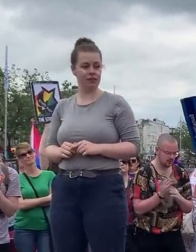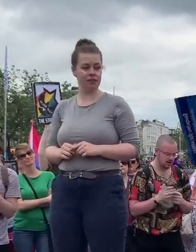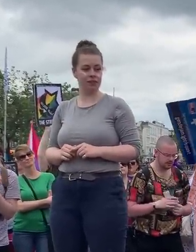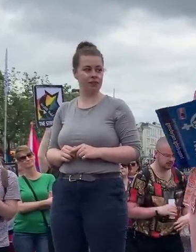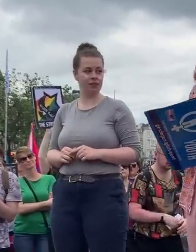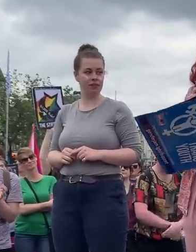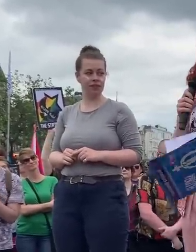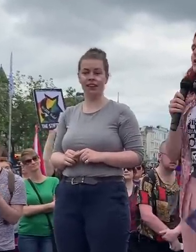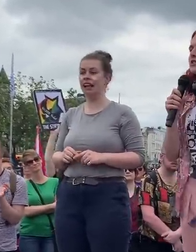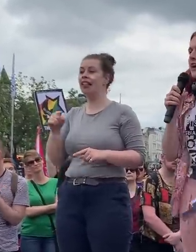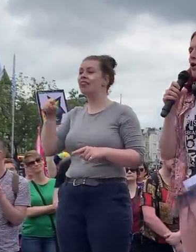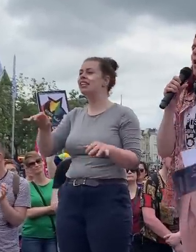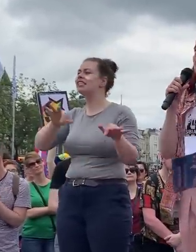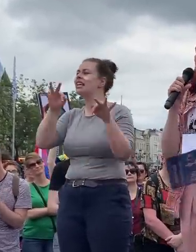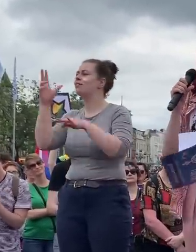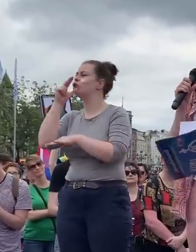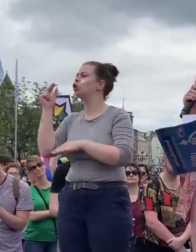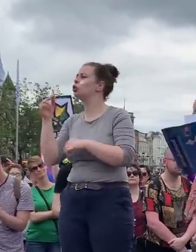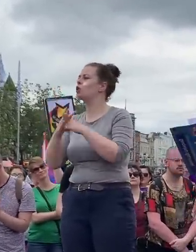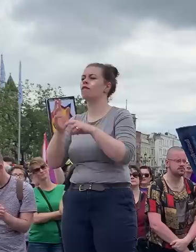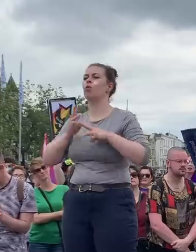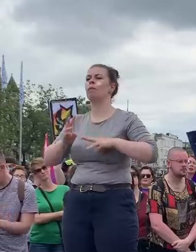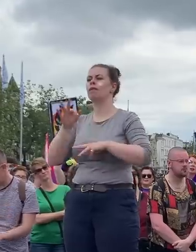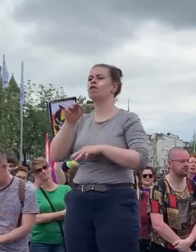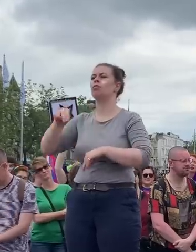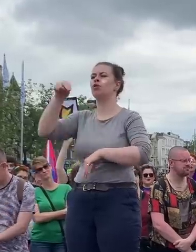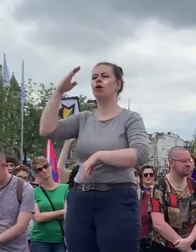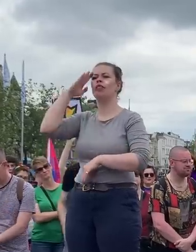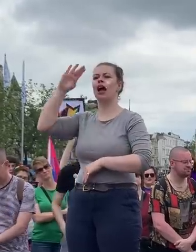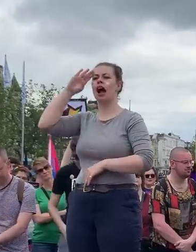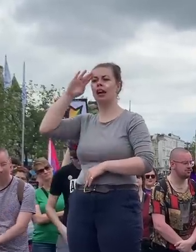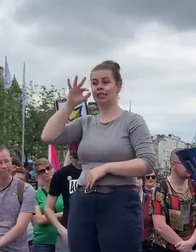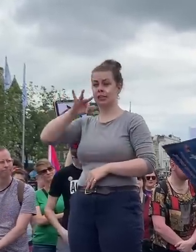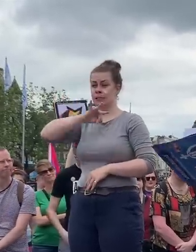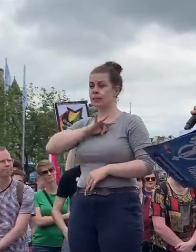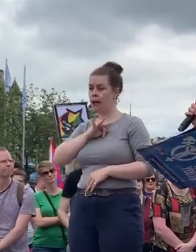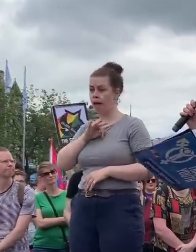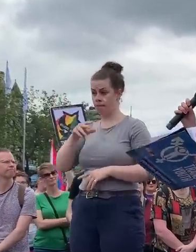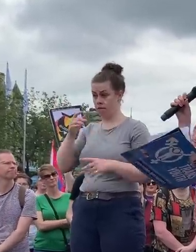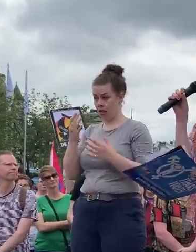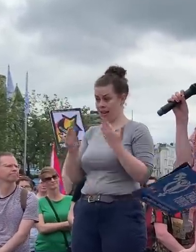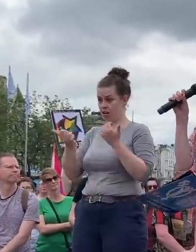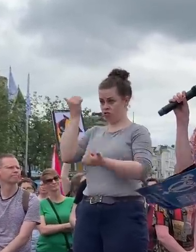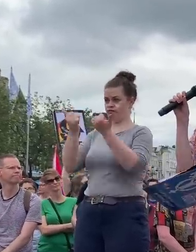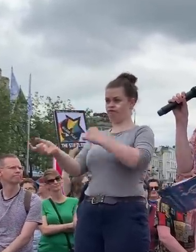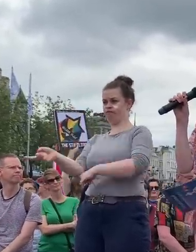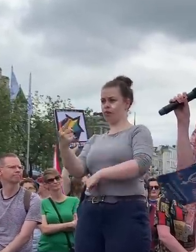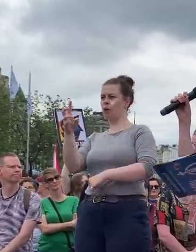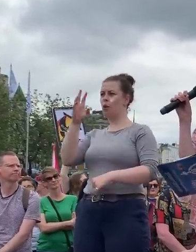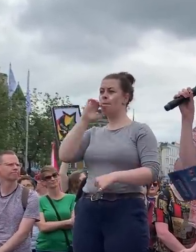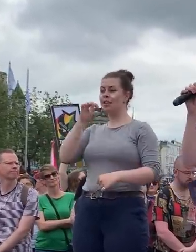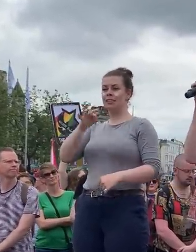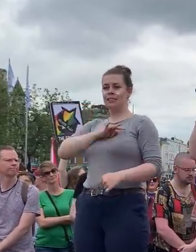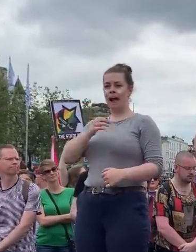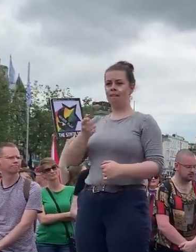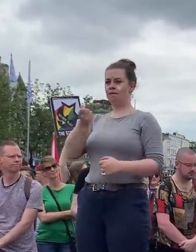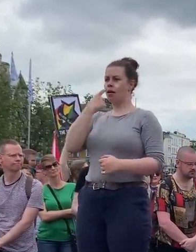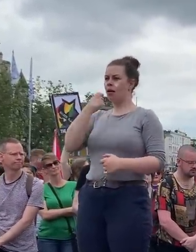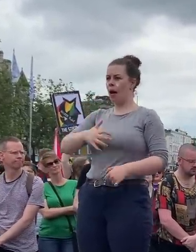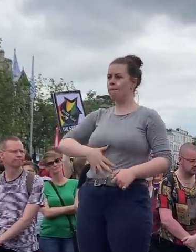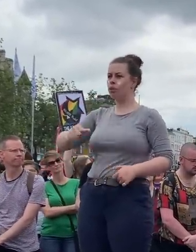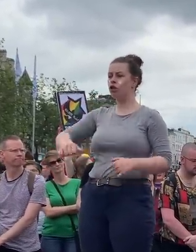This is in the wake of news that a woman from Northern Ireland is facing prosecution for procuring abortion pills for